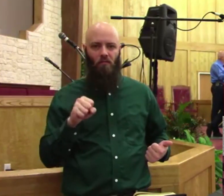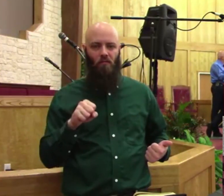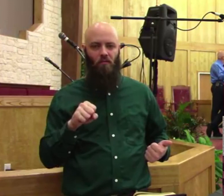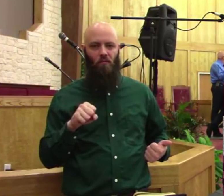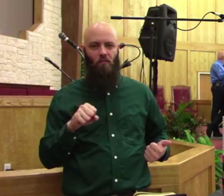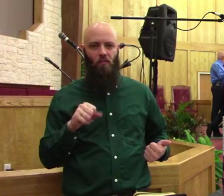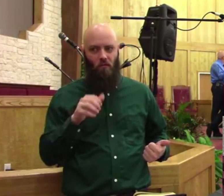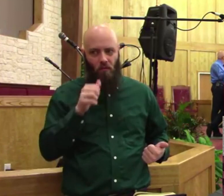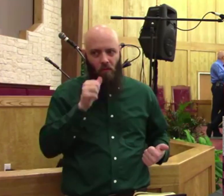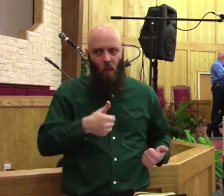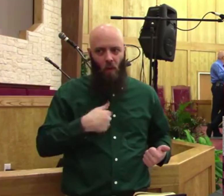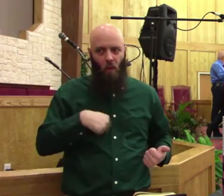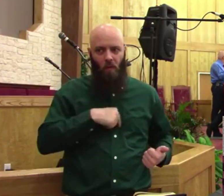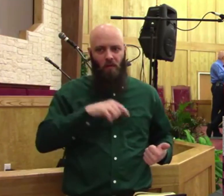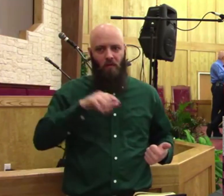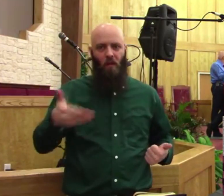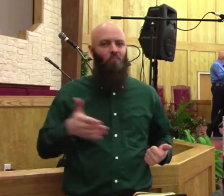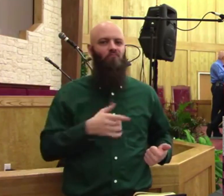tomorrow we die.